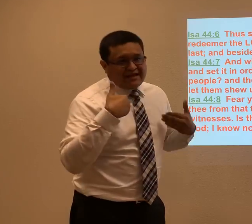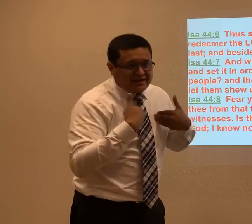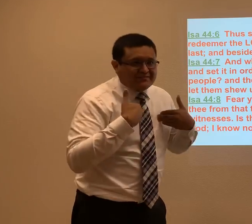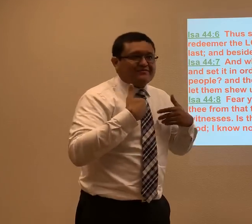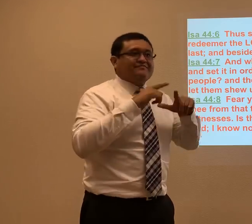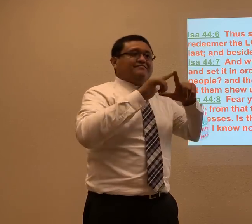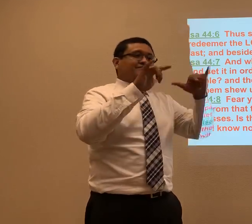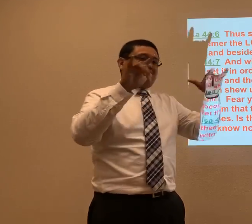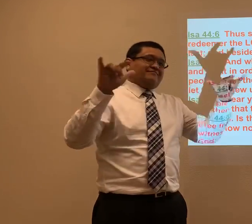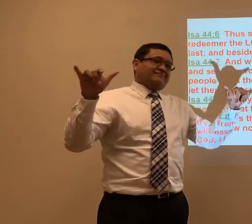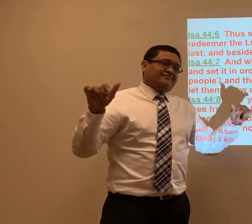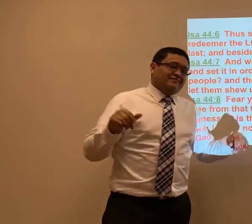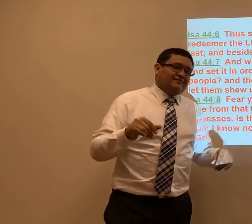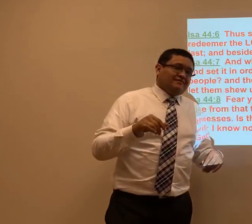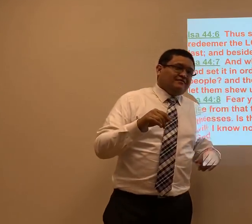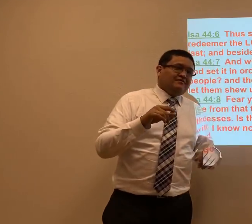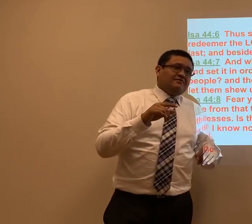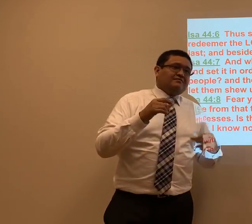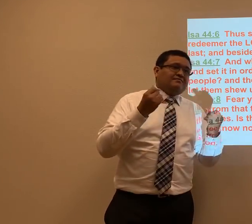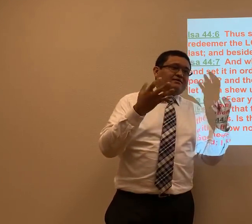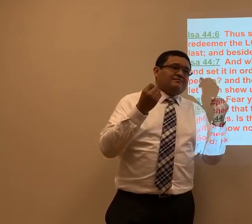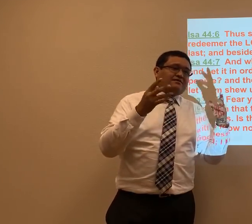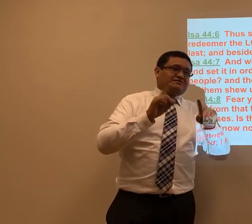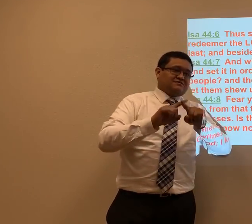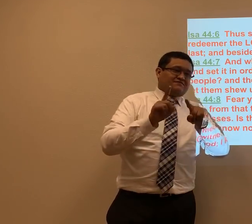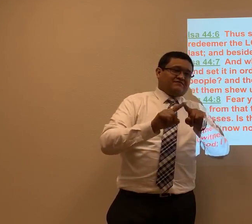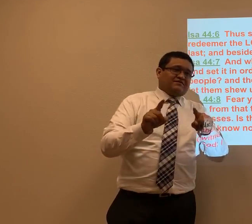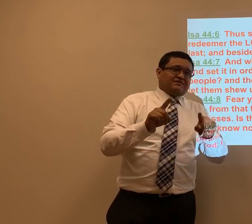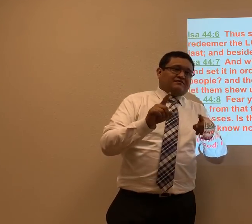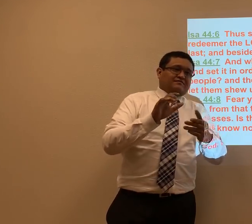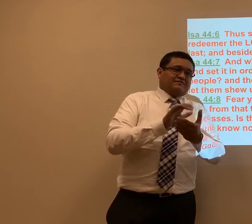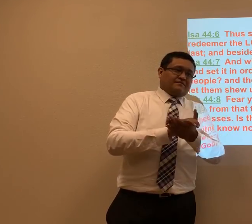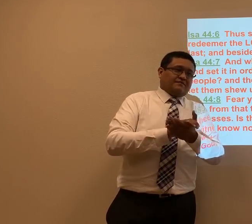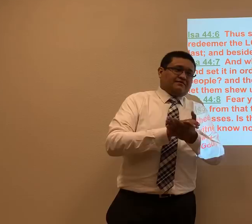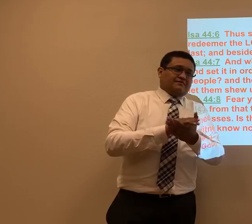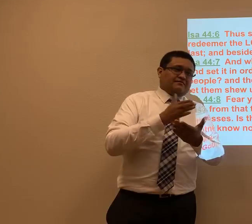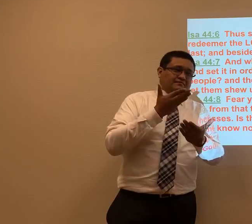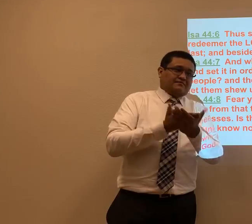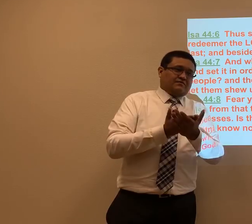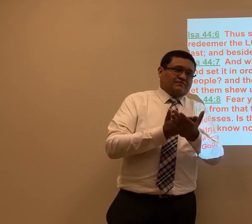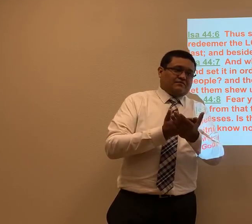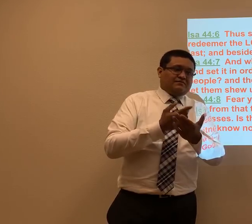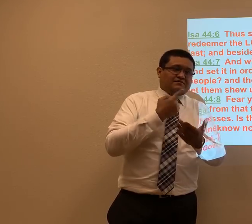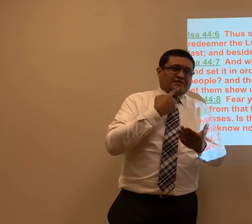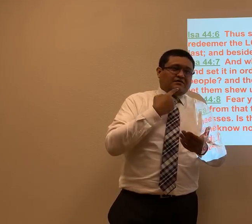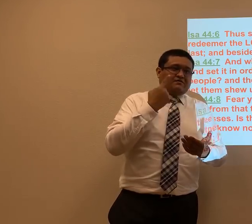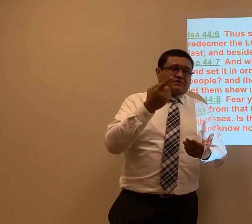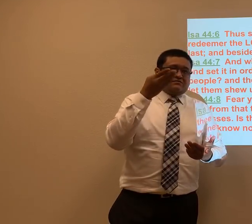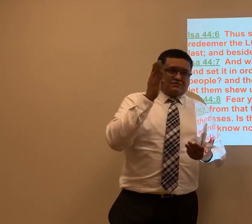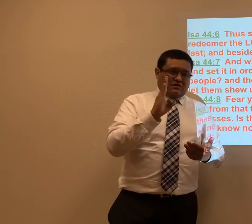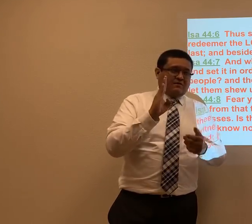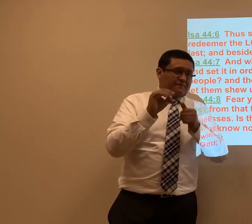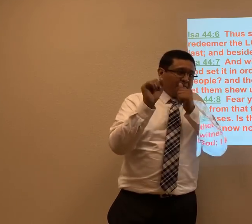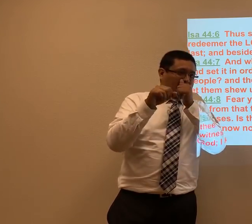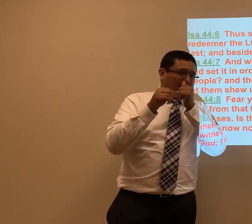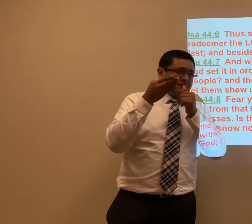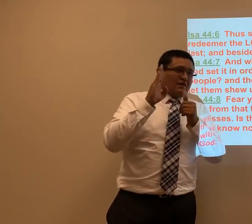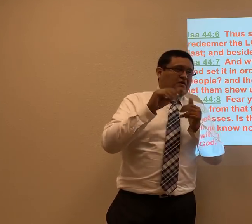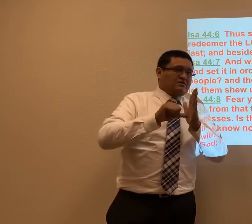and so there's many, many different beliefs, but this one God, and God